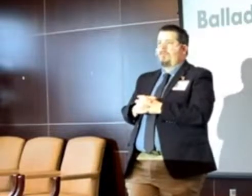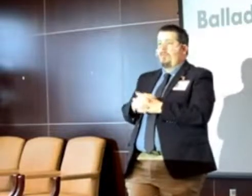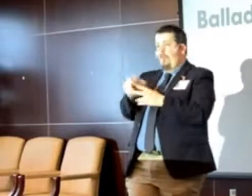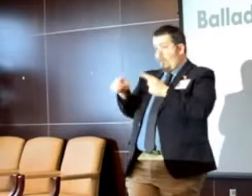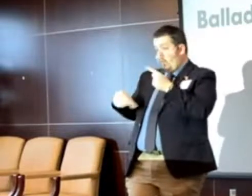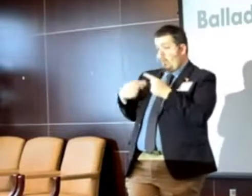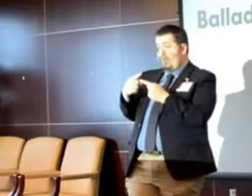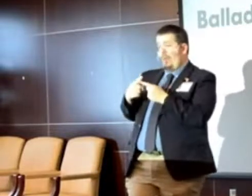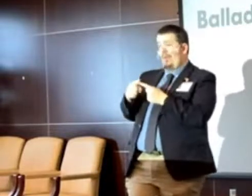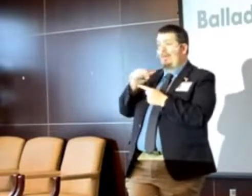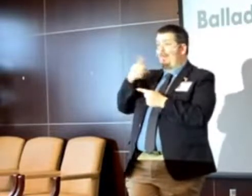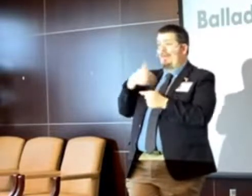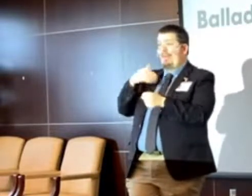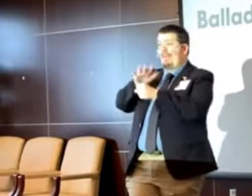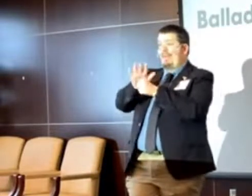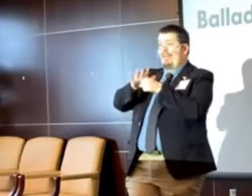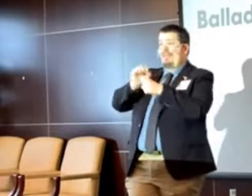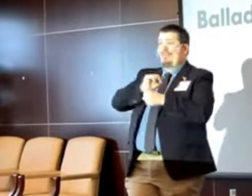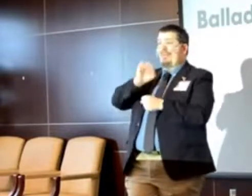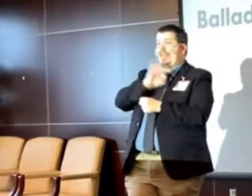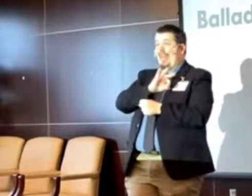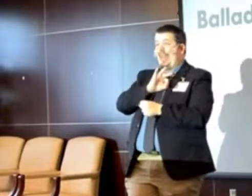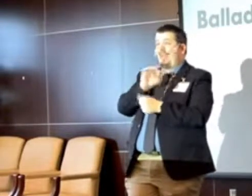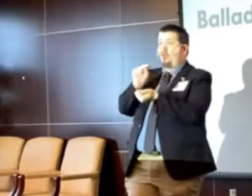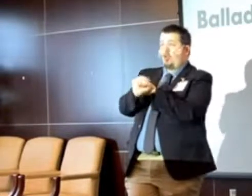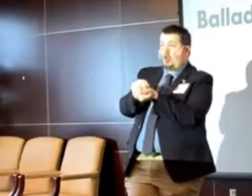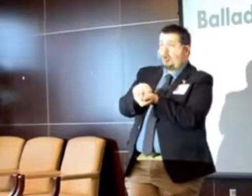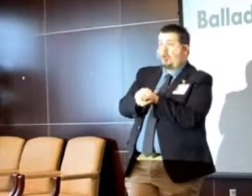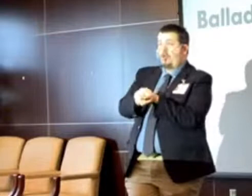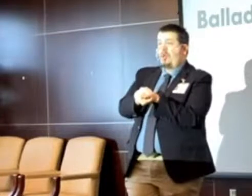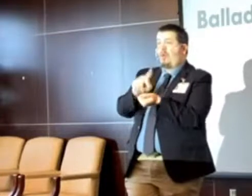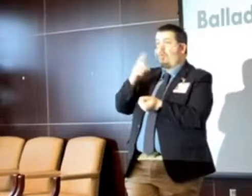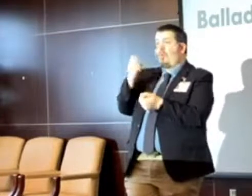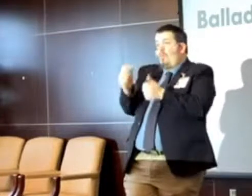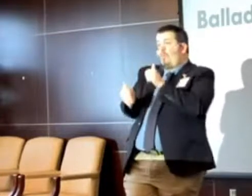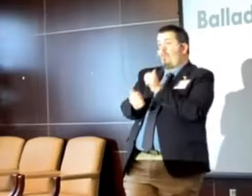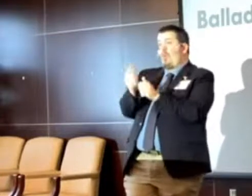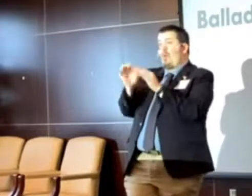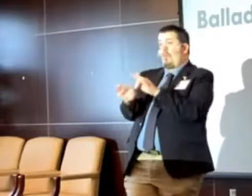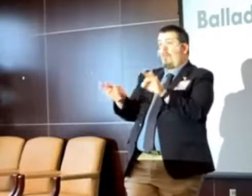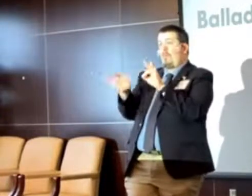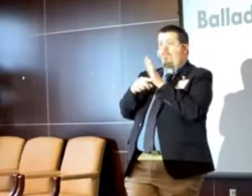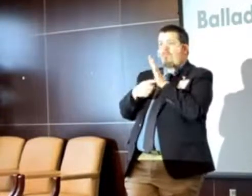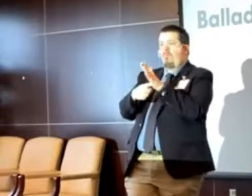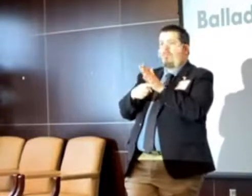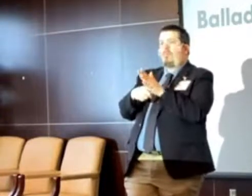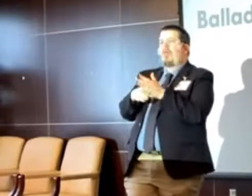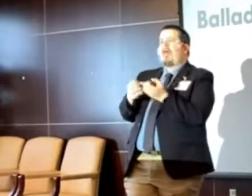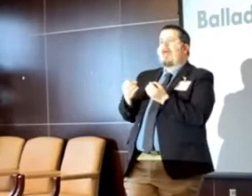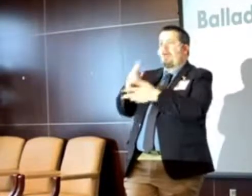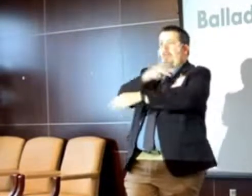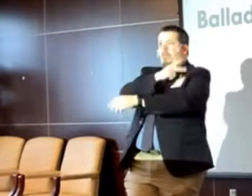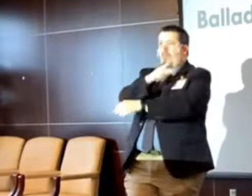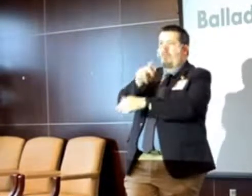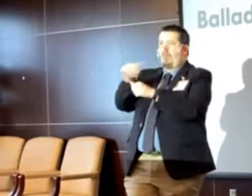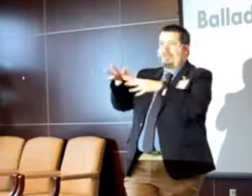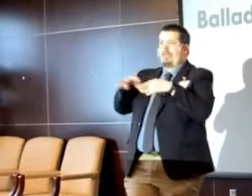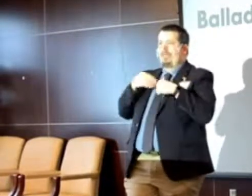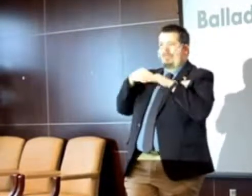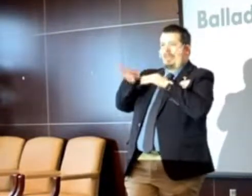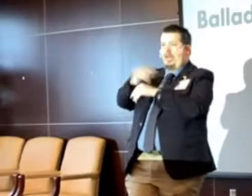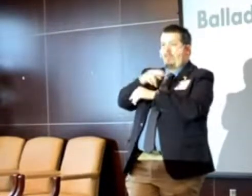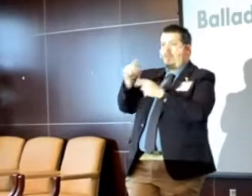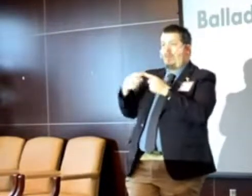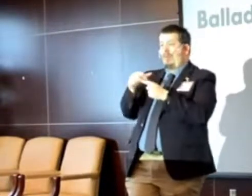When you are short-staffed with nursing, which is one of the most important indicators for how many patients you can take, when